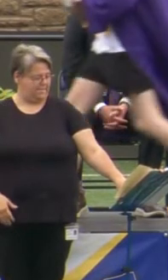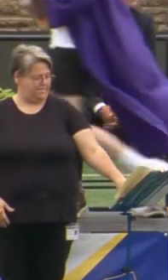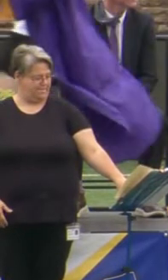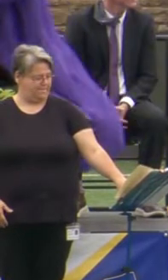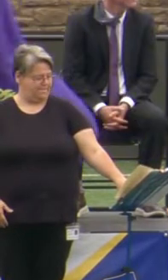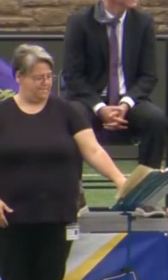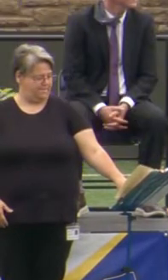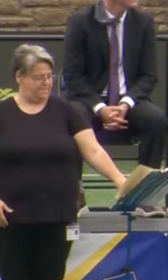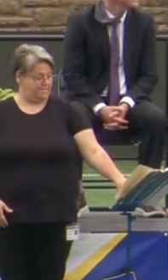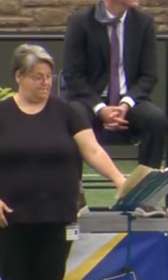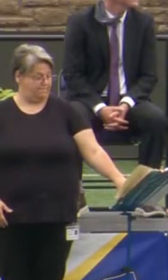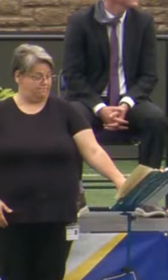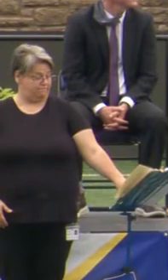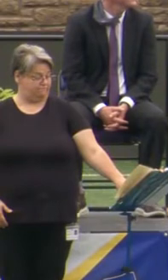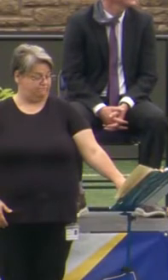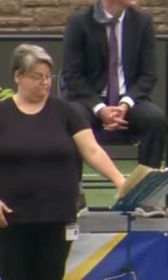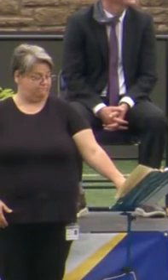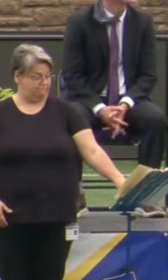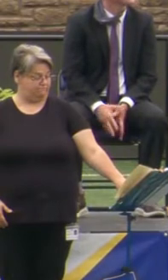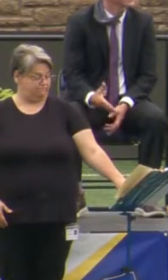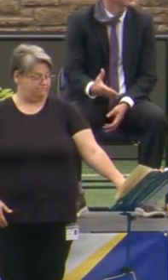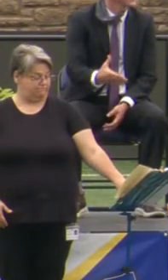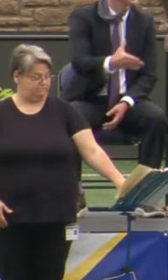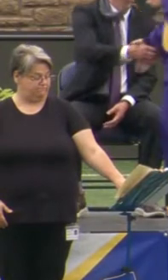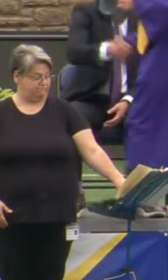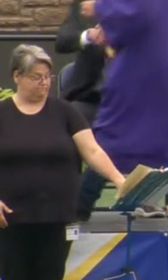Julian Hennis.